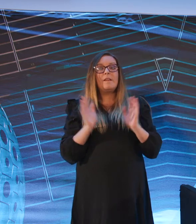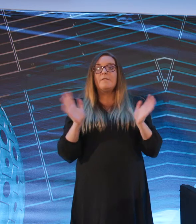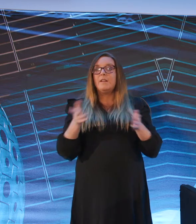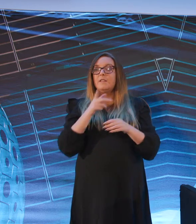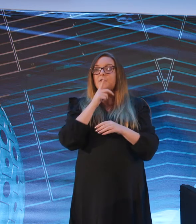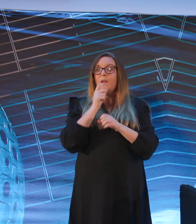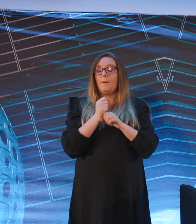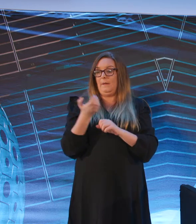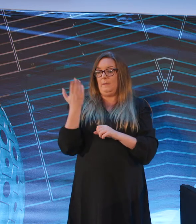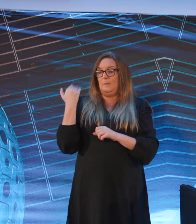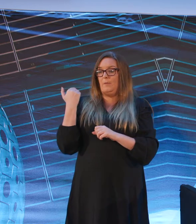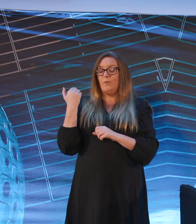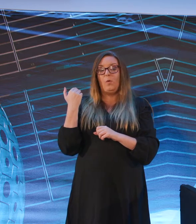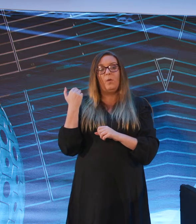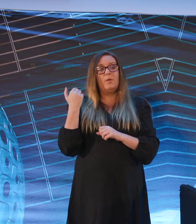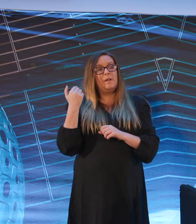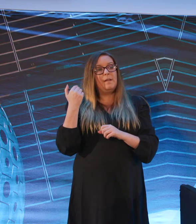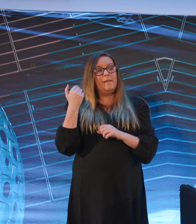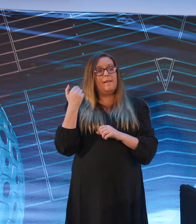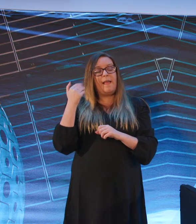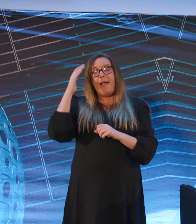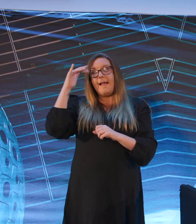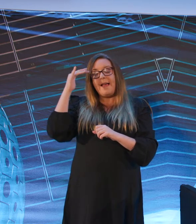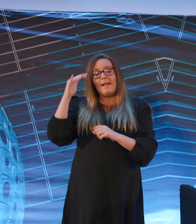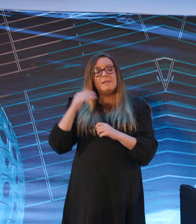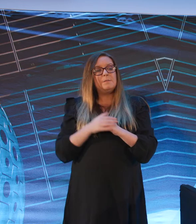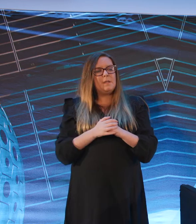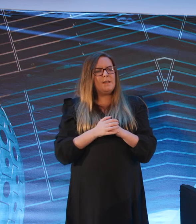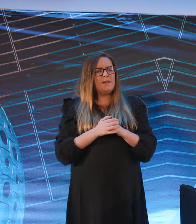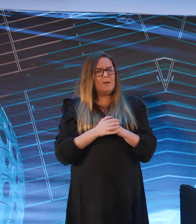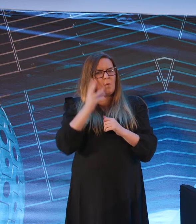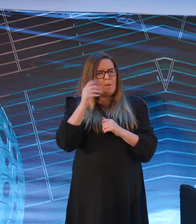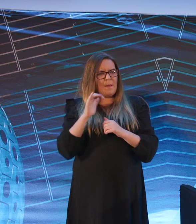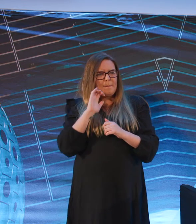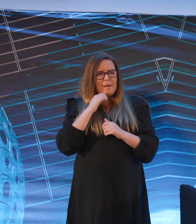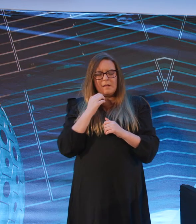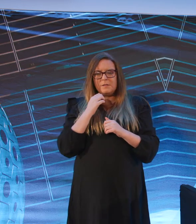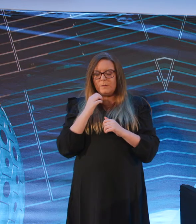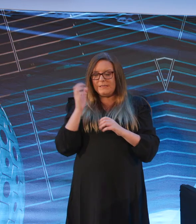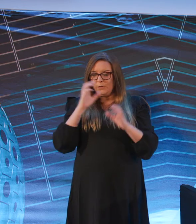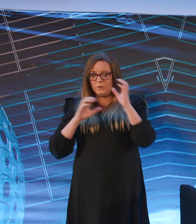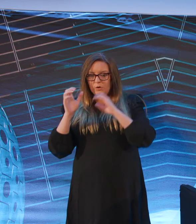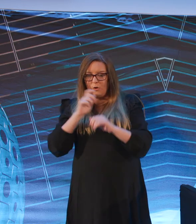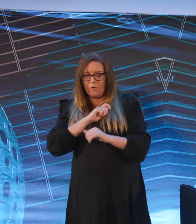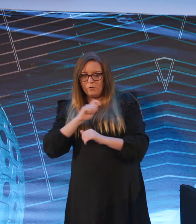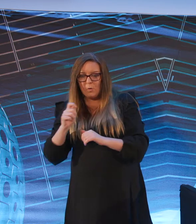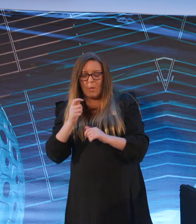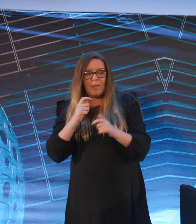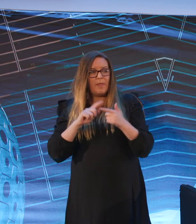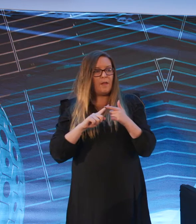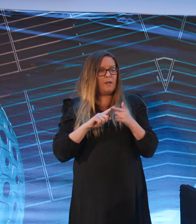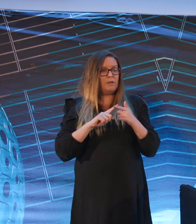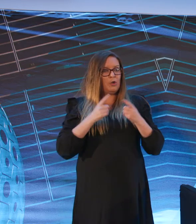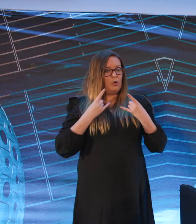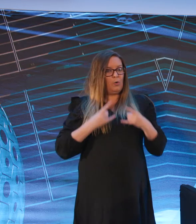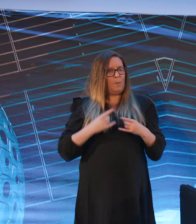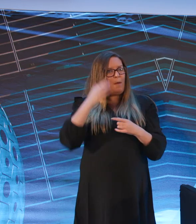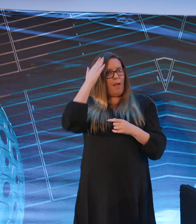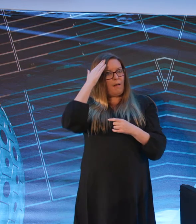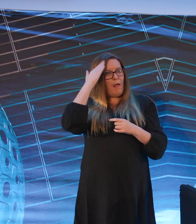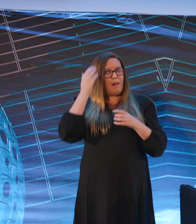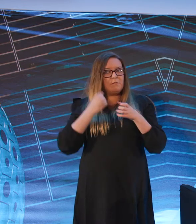this year in the Academy, because it's the search for truth, the expansion of human knowledge,